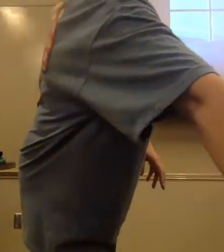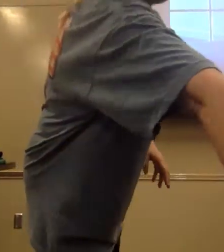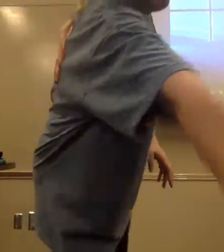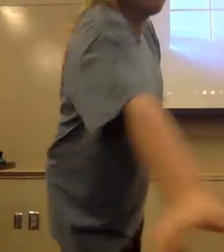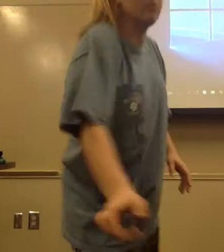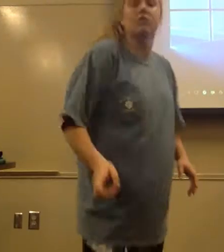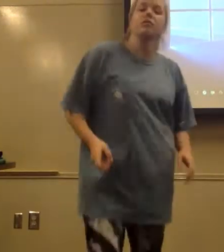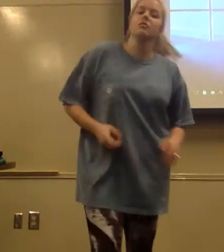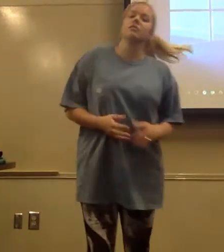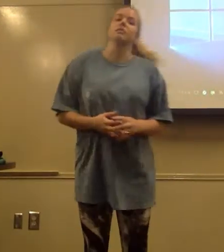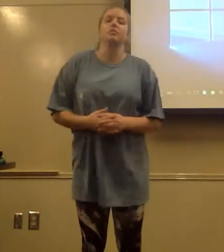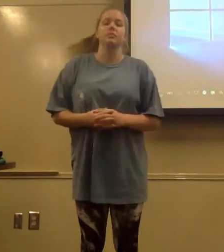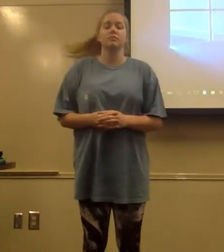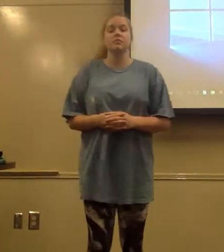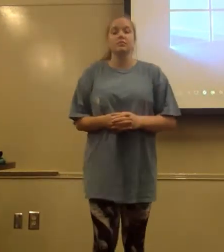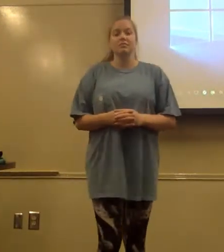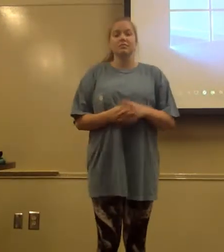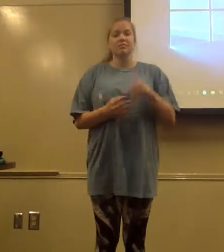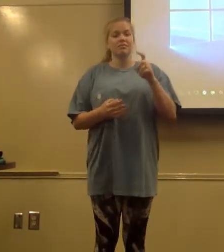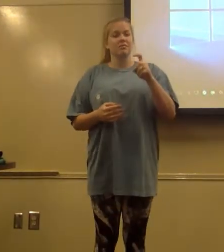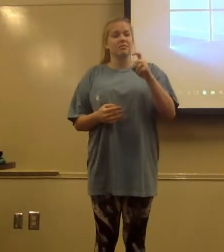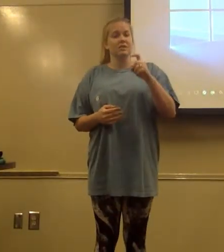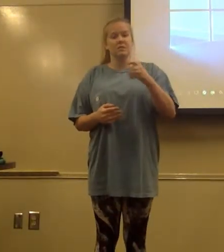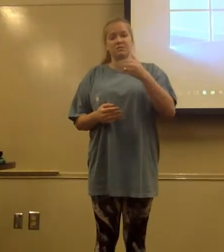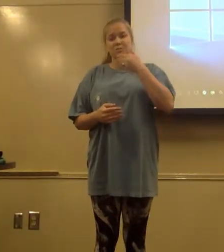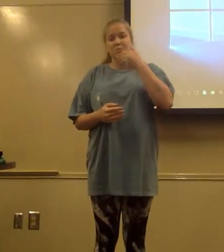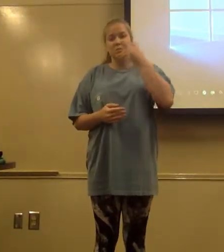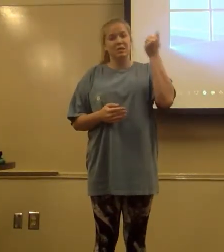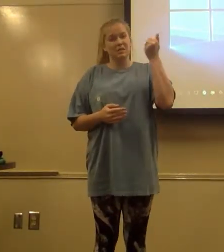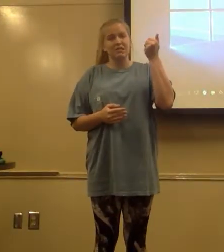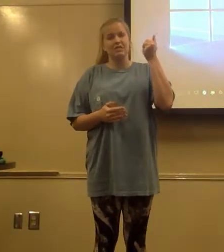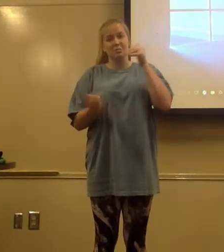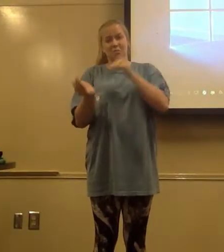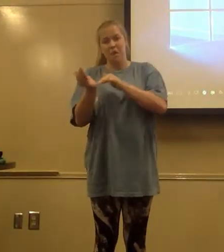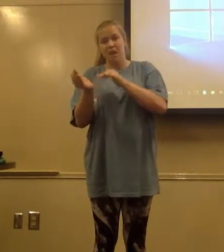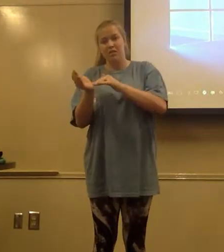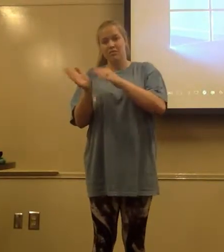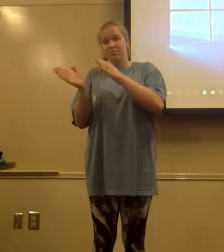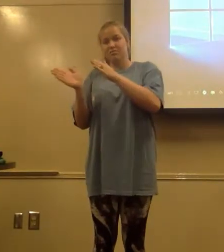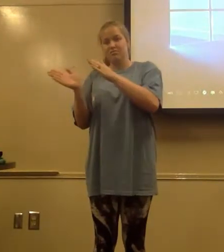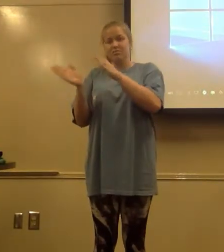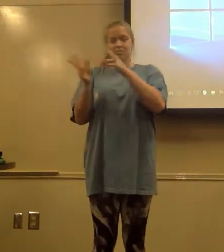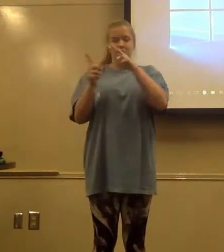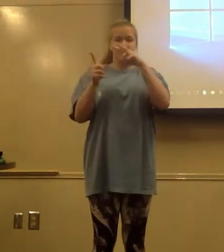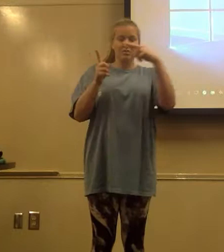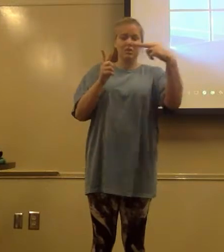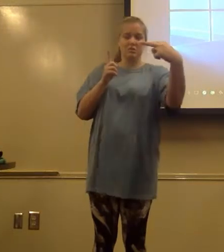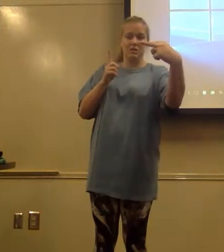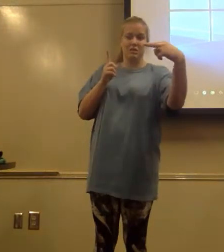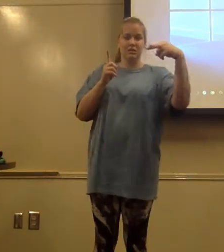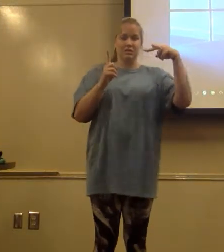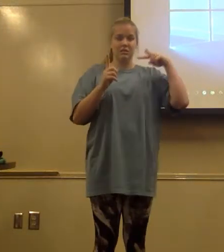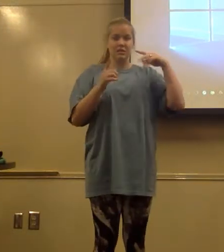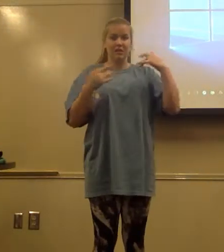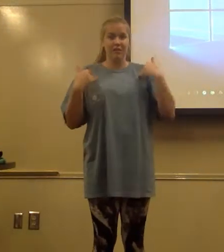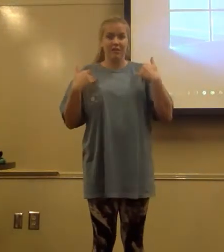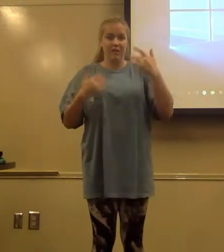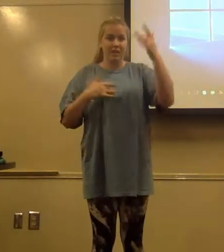cheaper, safer, more effective than conventional medical approaches, because we're talking about the leading killers, right? The leading cause of death. I mean, the